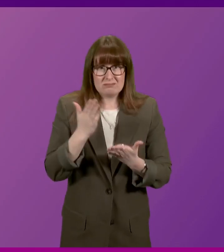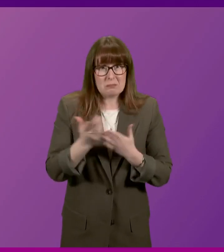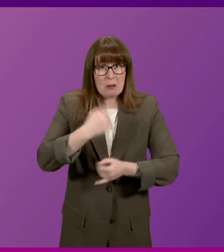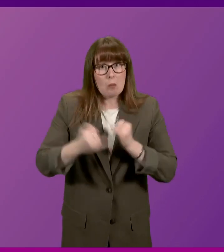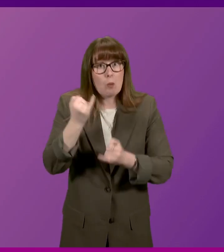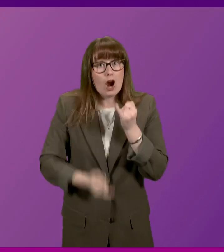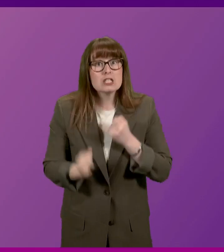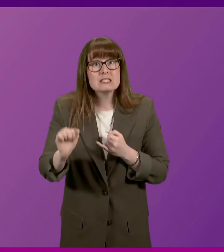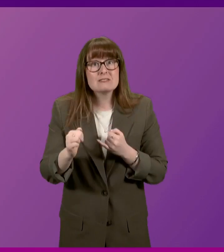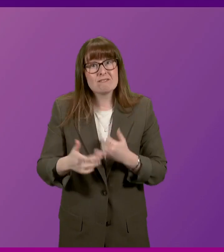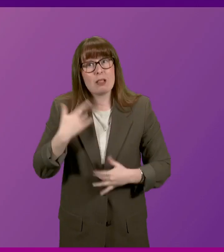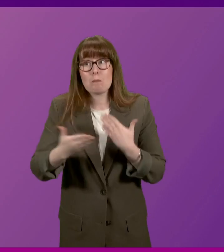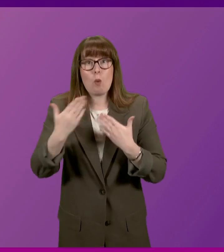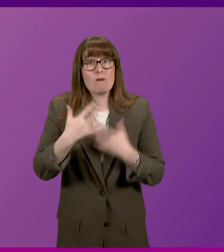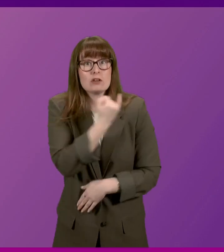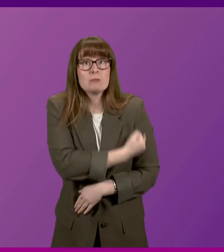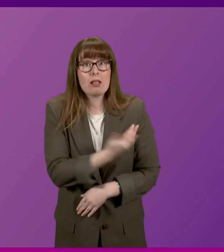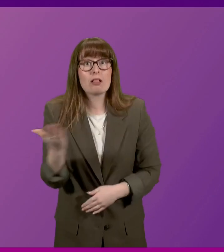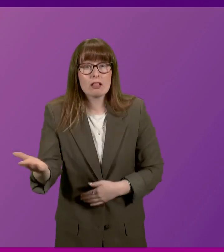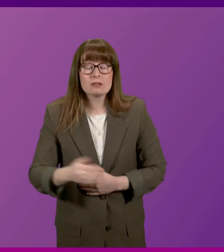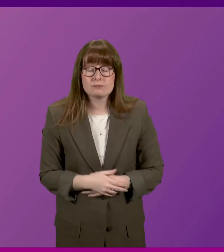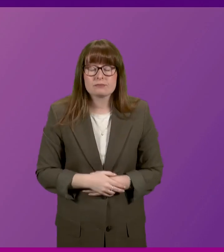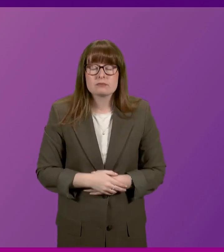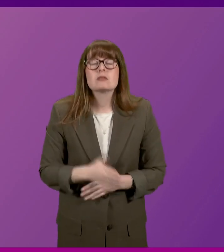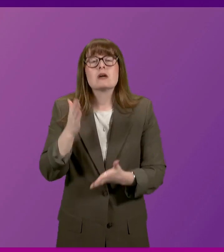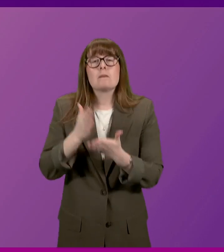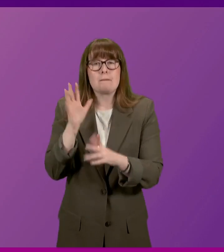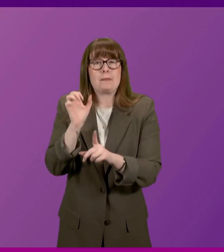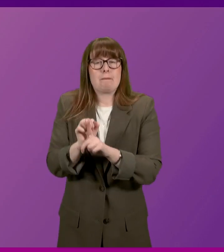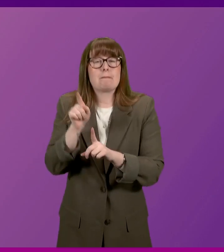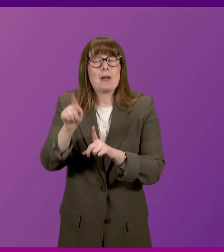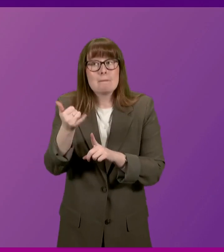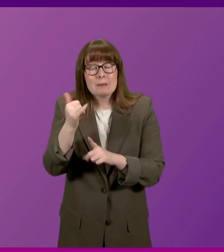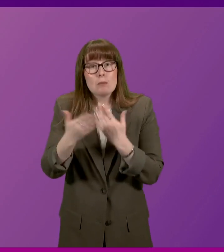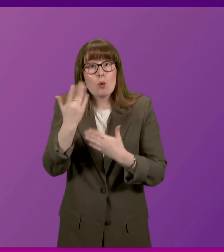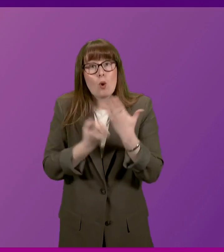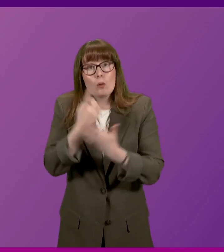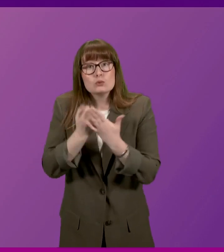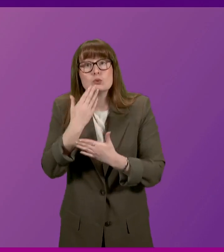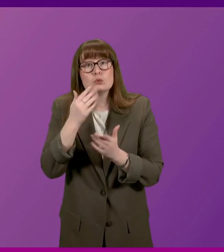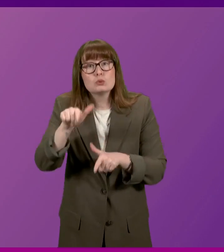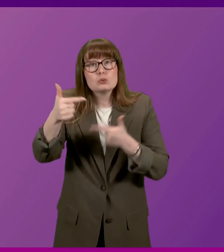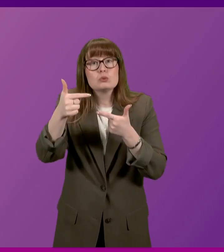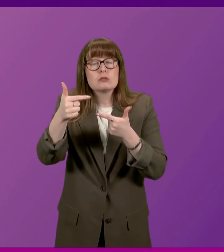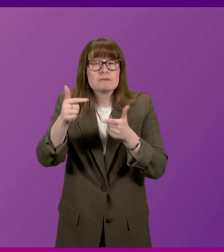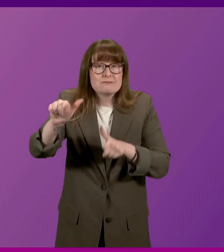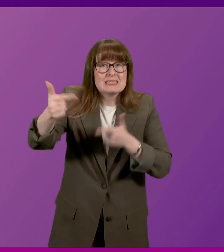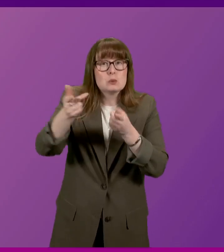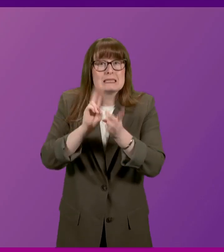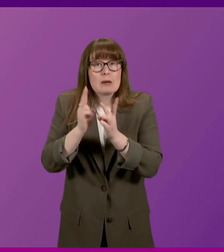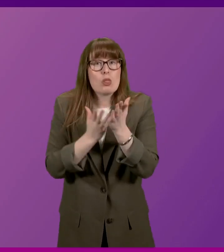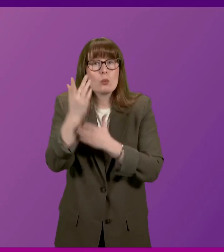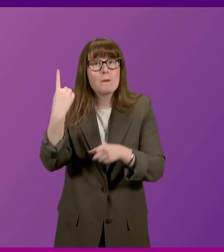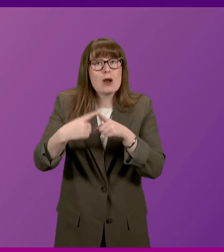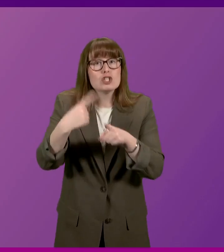their feelings of vulnerability. They did acknowledge that there might be opportunities to use video interpreting in emergency situations.